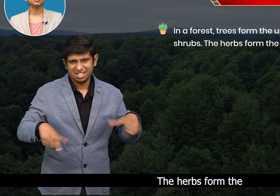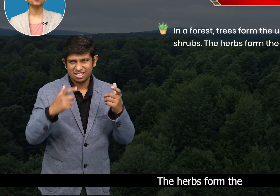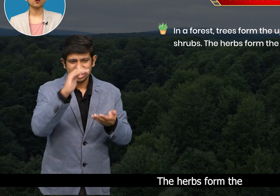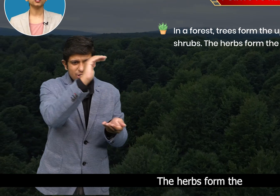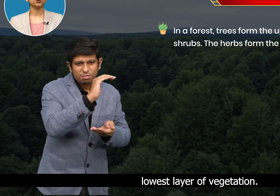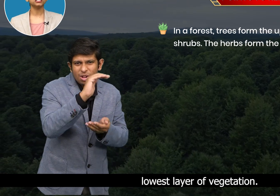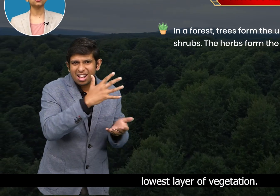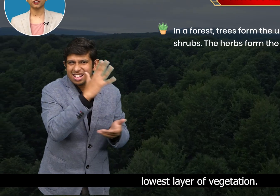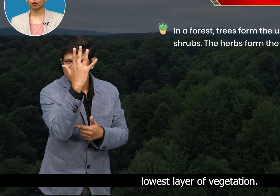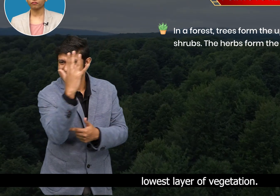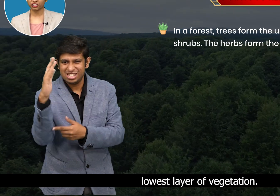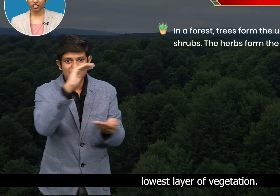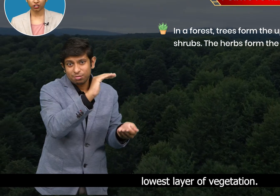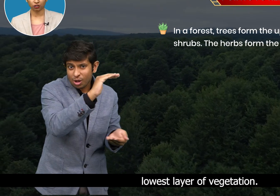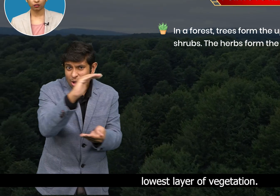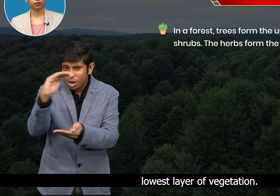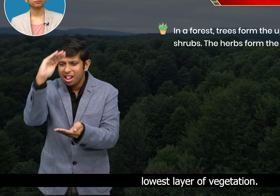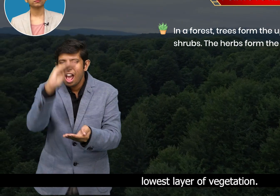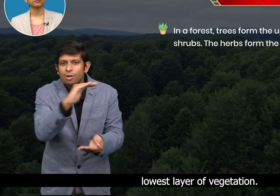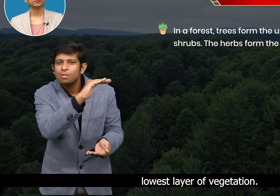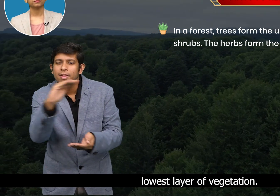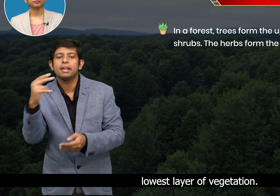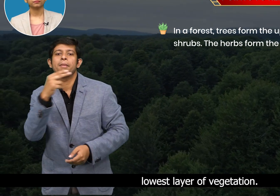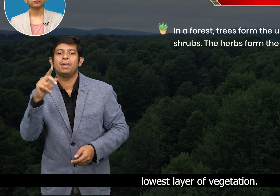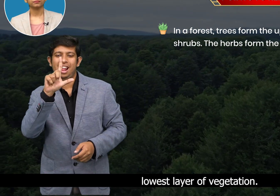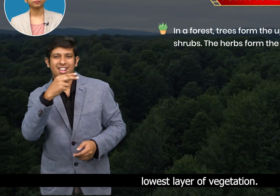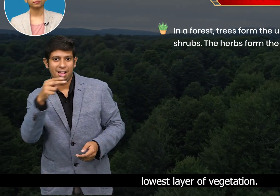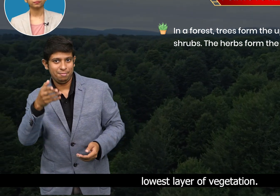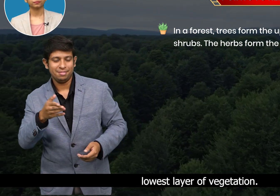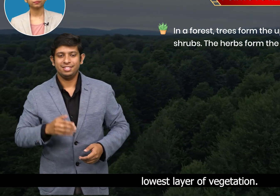The herbs form the lowest layer of vegetation.